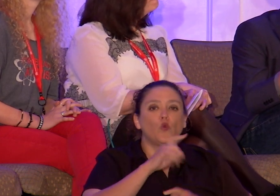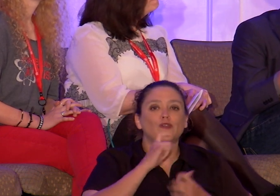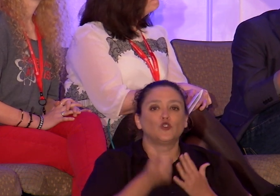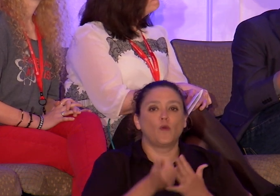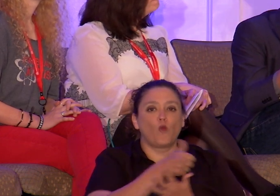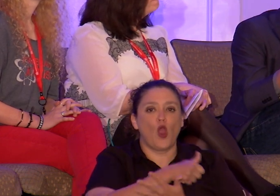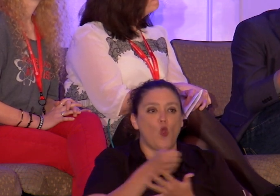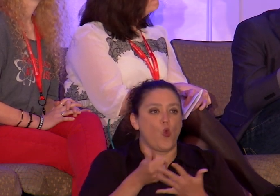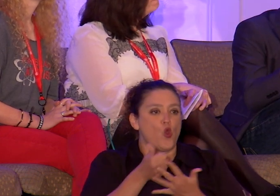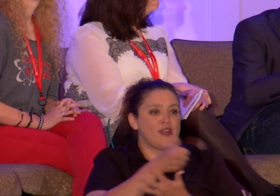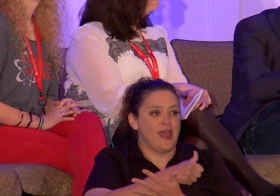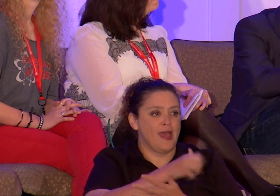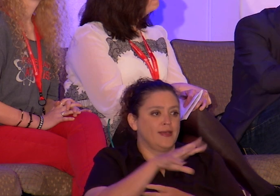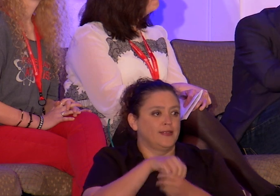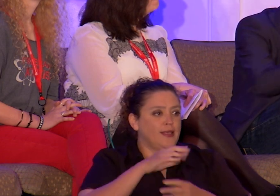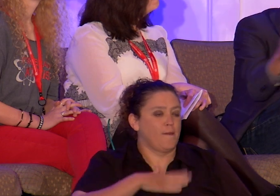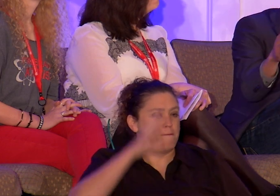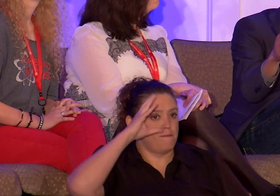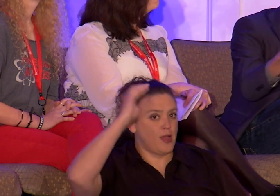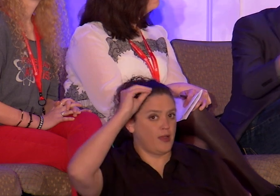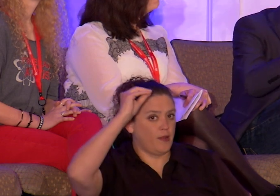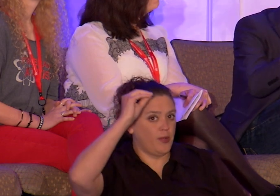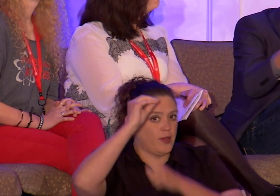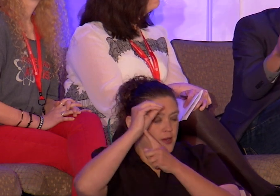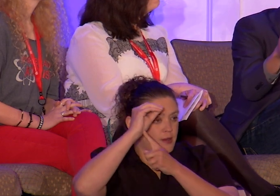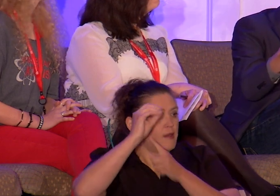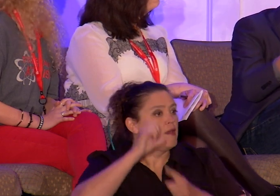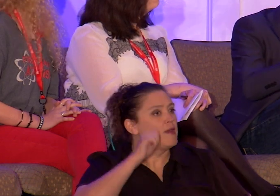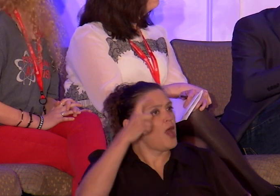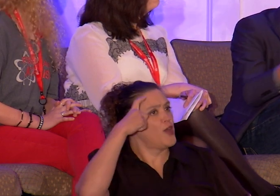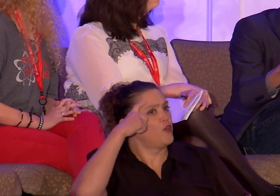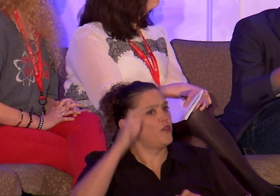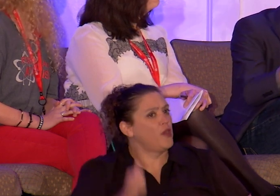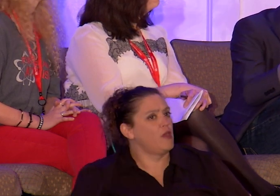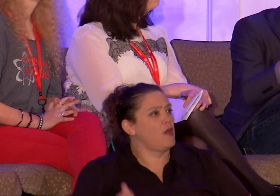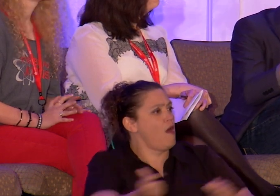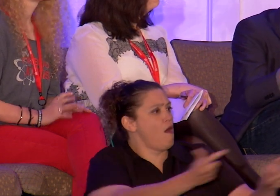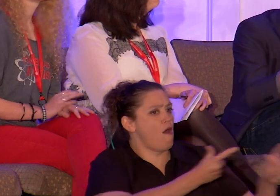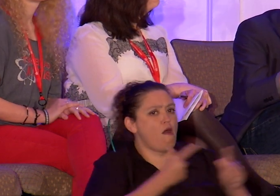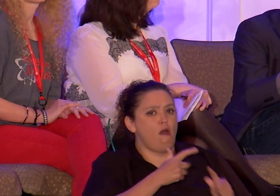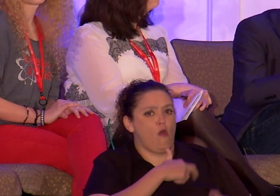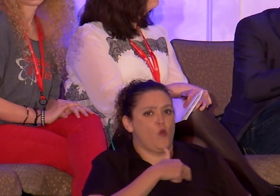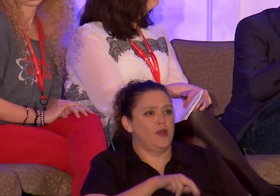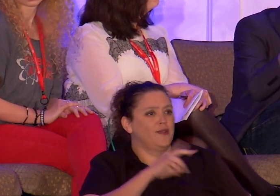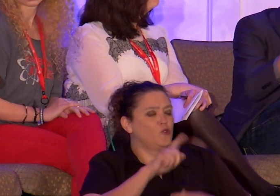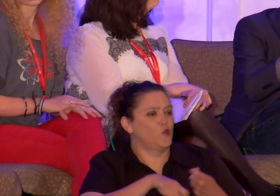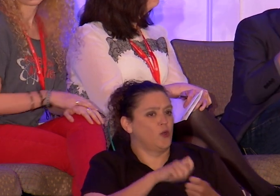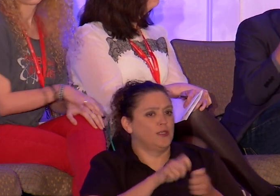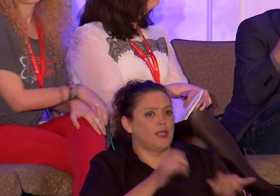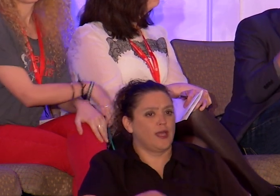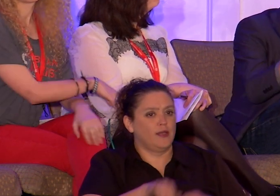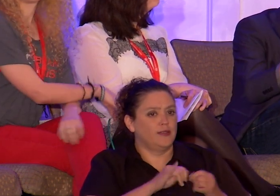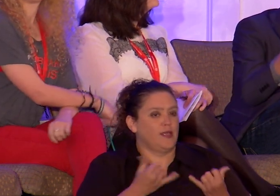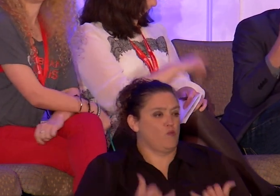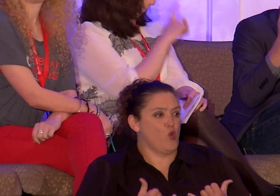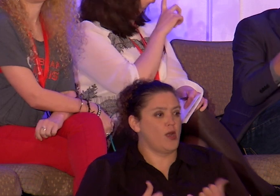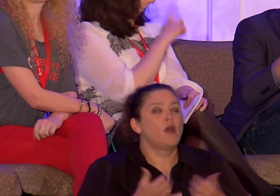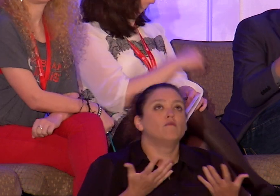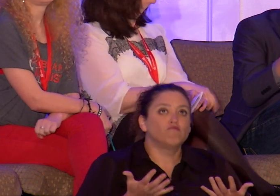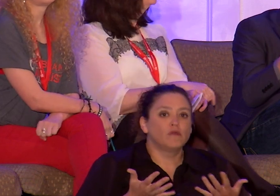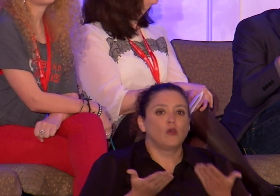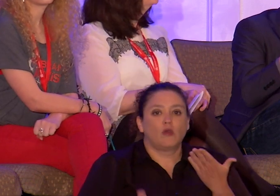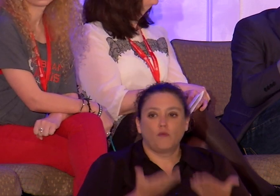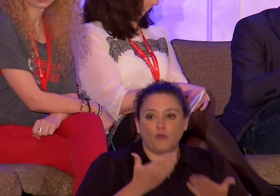prioritize, in my opinion, and not to paintbrush all religions are equally dangerous at the moment. Yes, probably Christianity